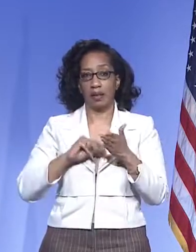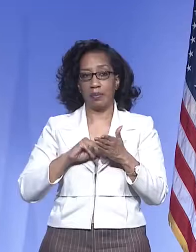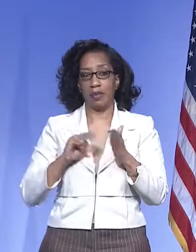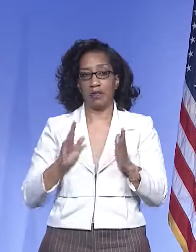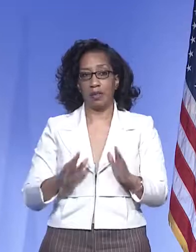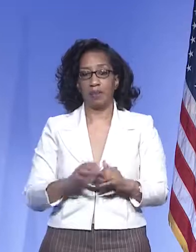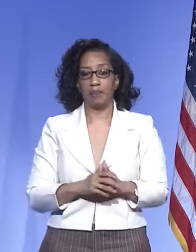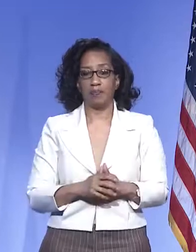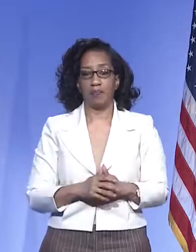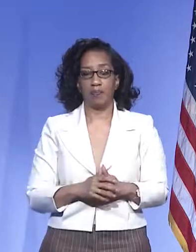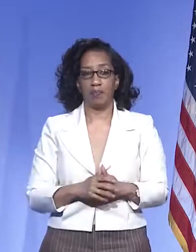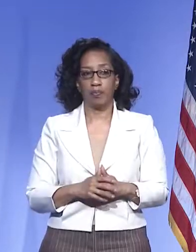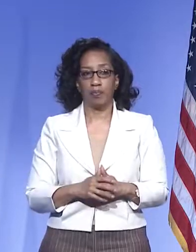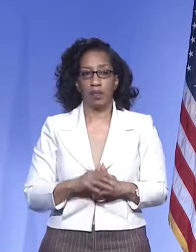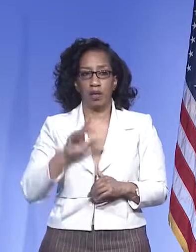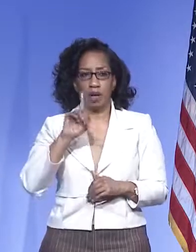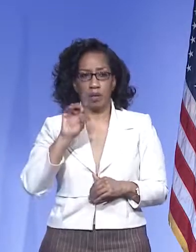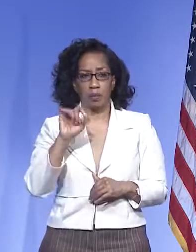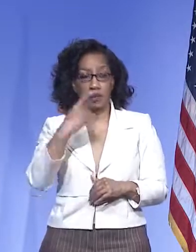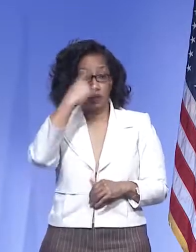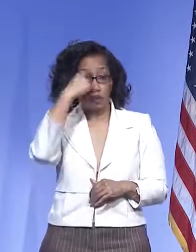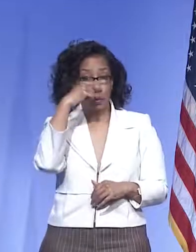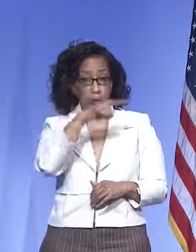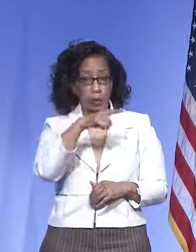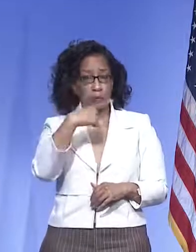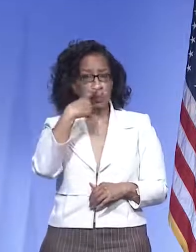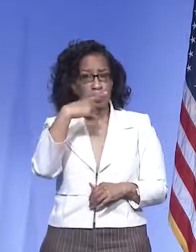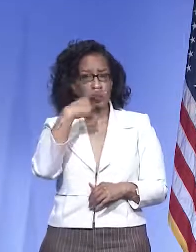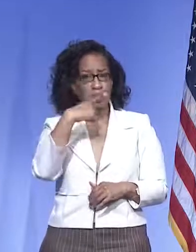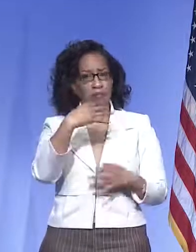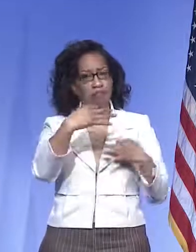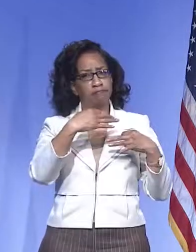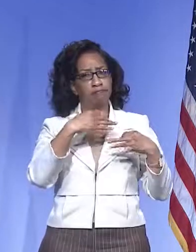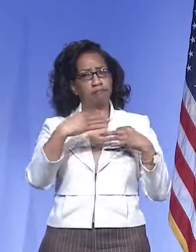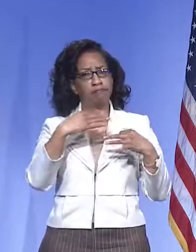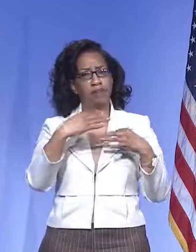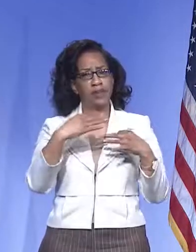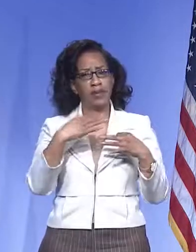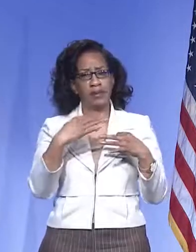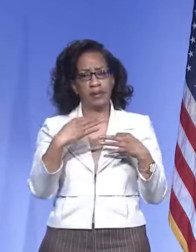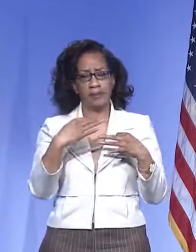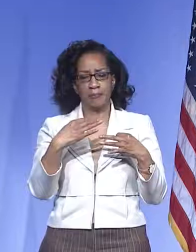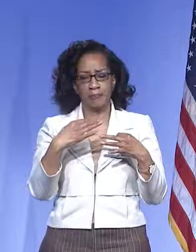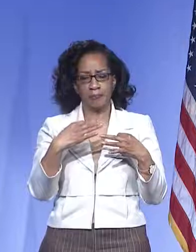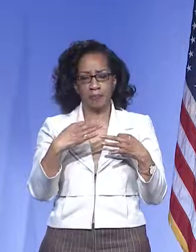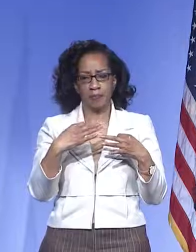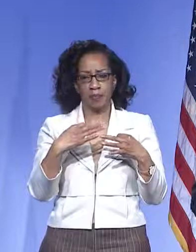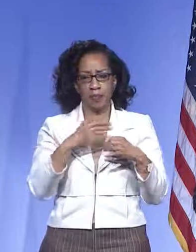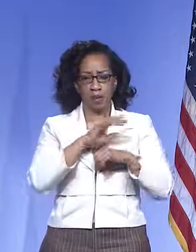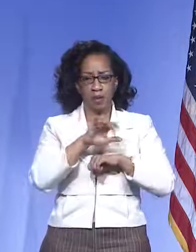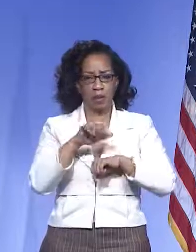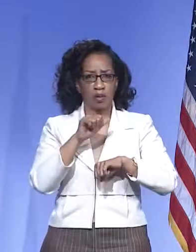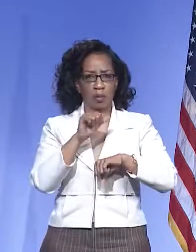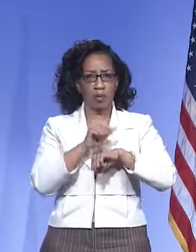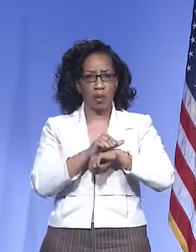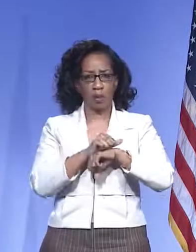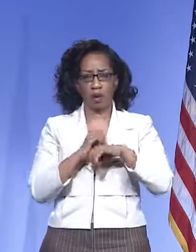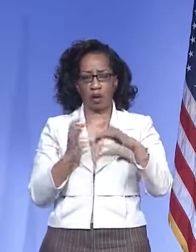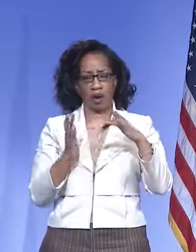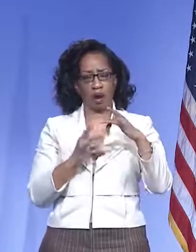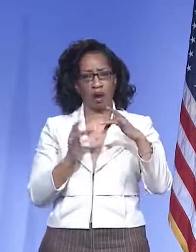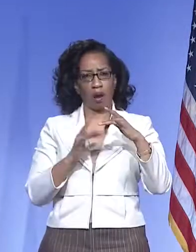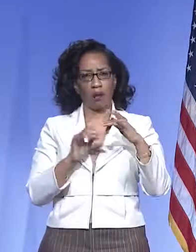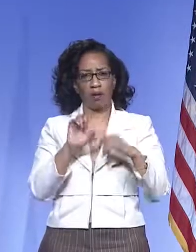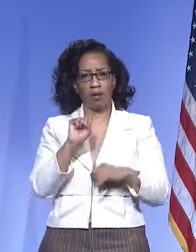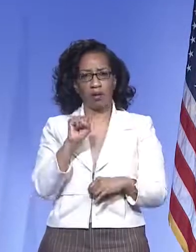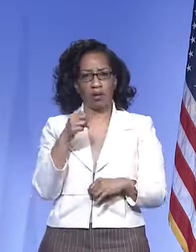Oh, Doug, this is for you. Can you just give us a little history on what the percentage of appointments that have gone wanting in Shelby